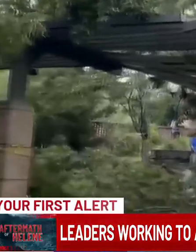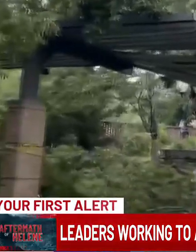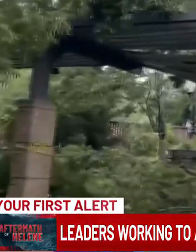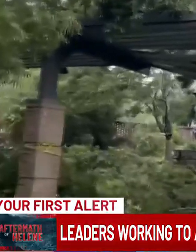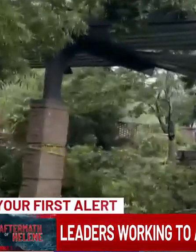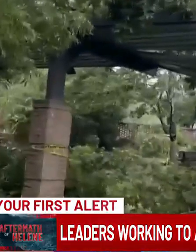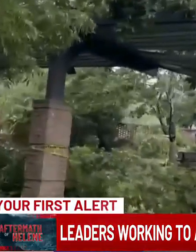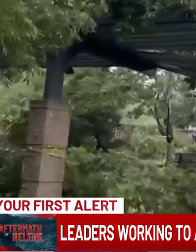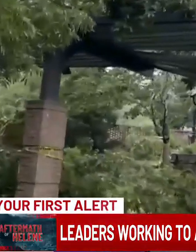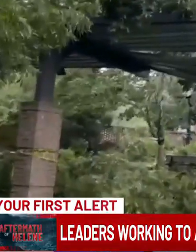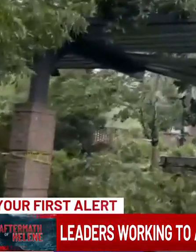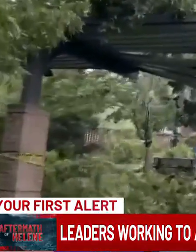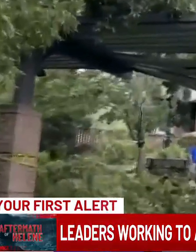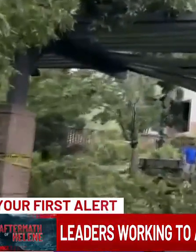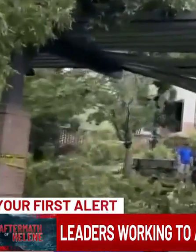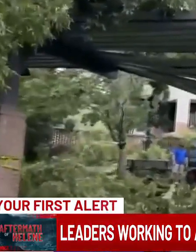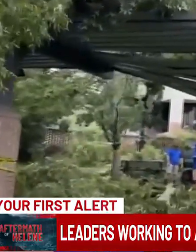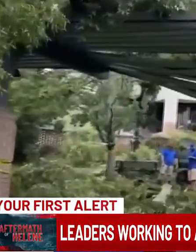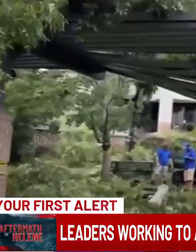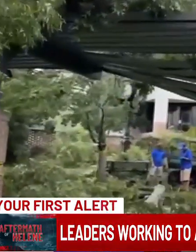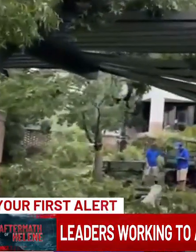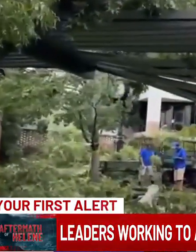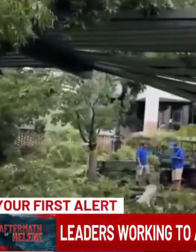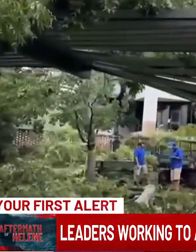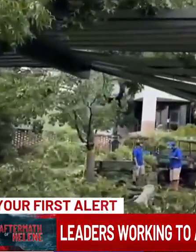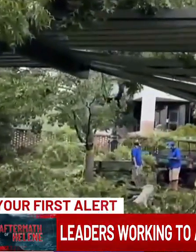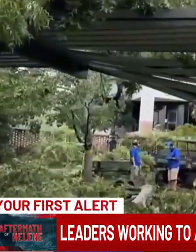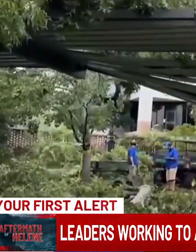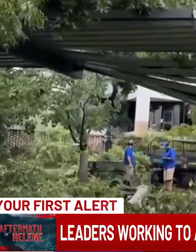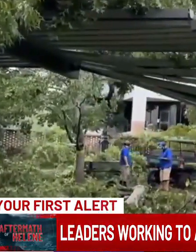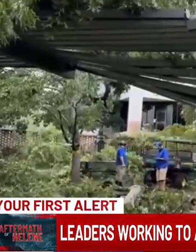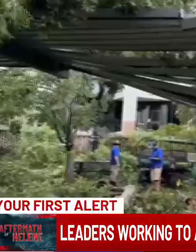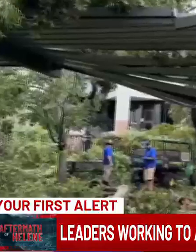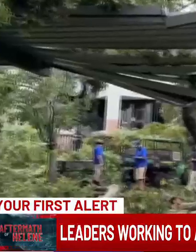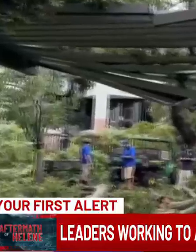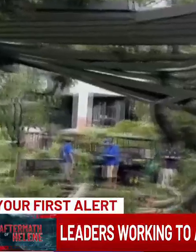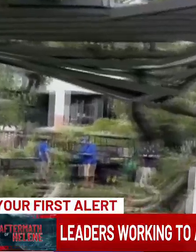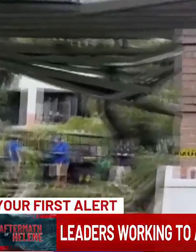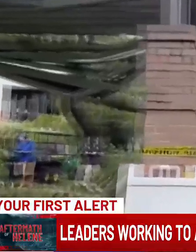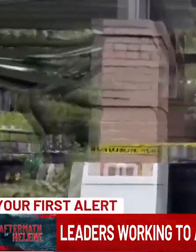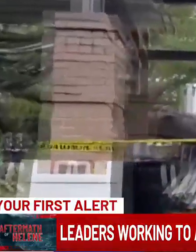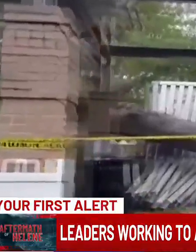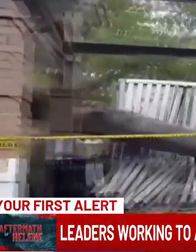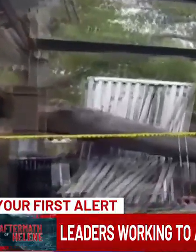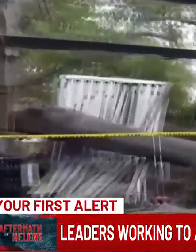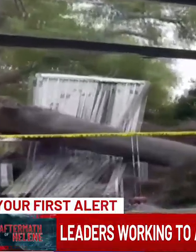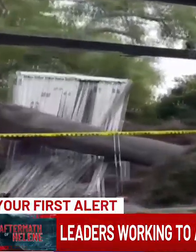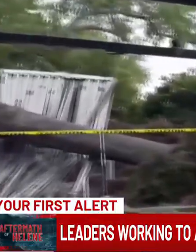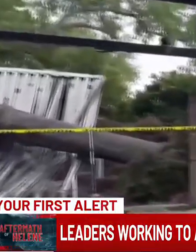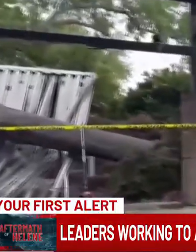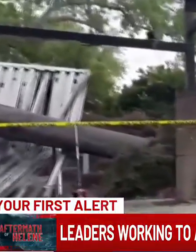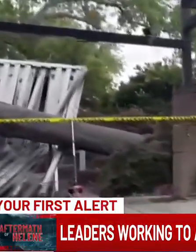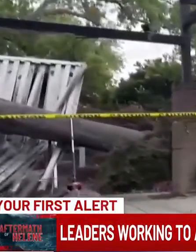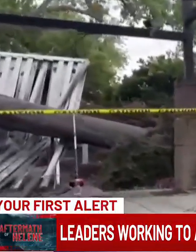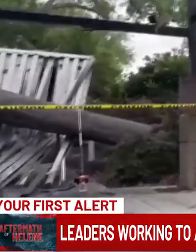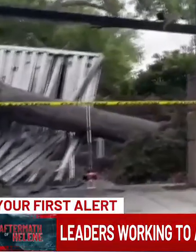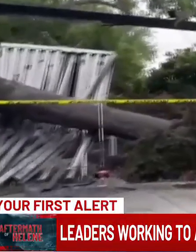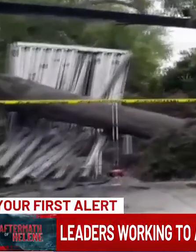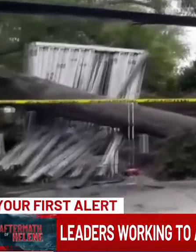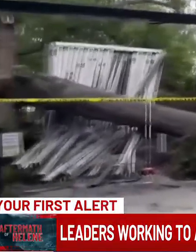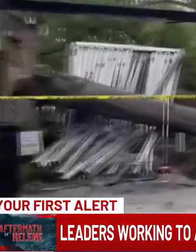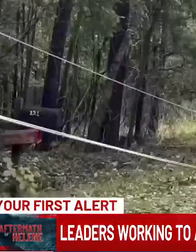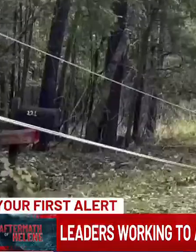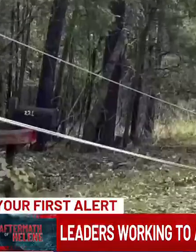show impacts to South Carolina from this dam, but they're looking at the worst case scenarios, and they've identified about 15 homes in Cherokee